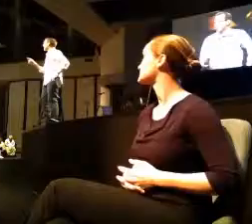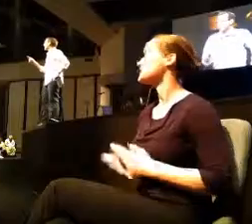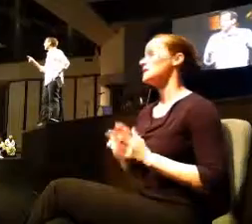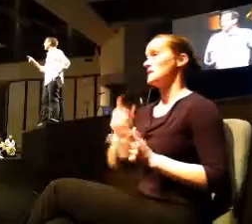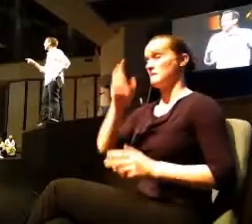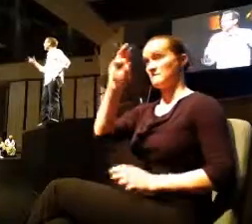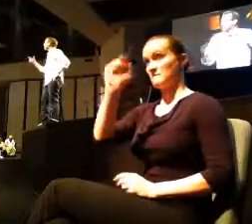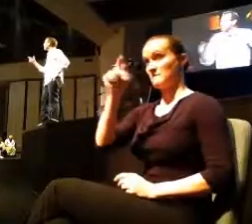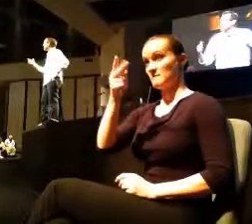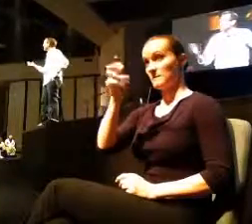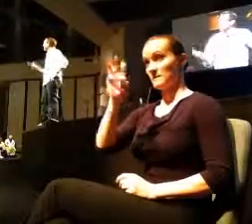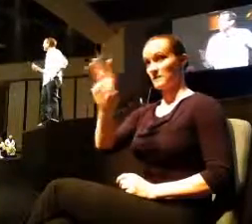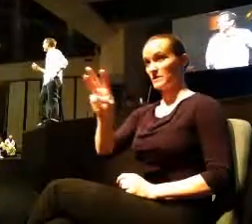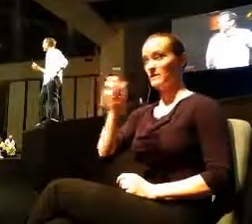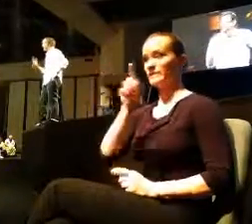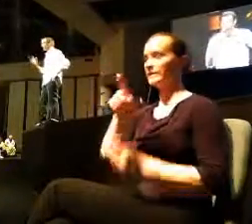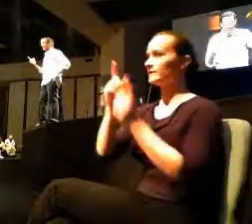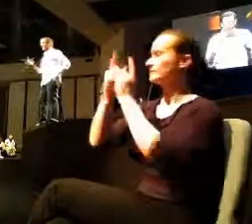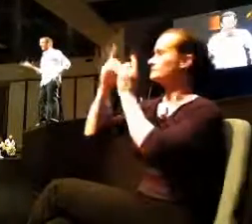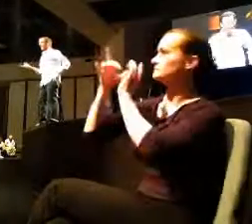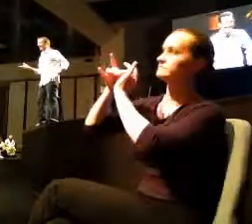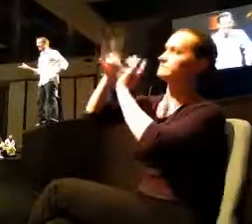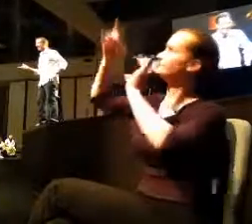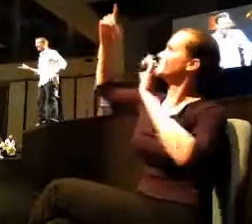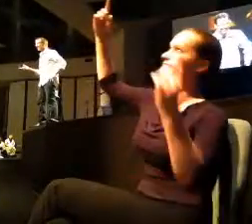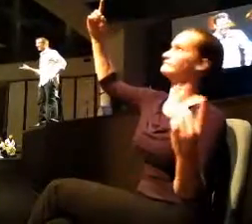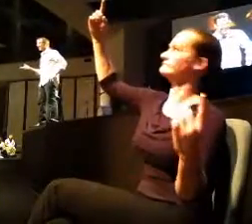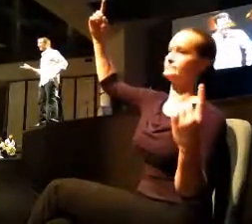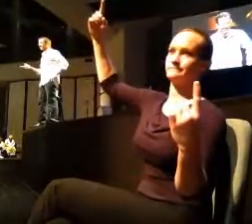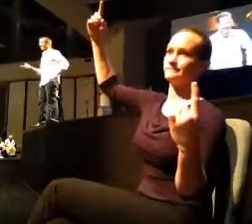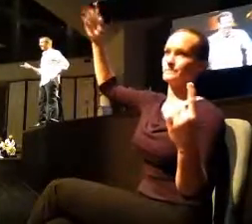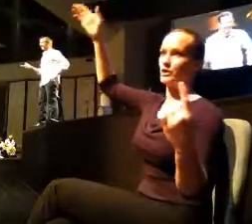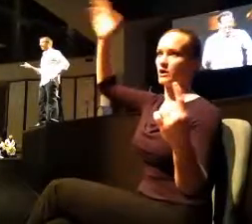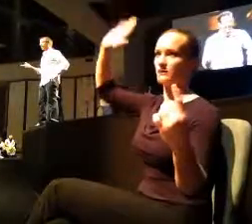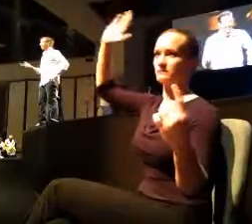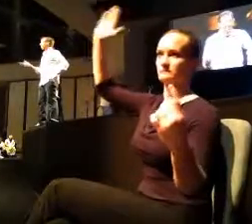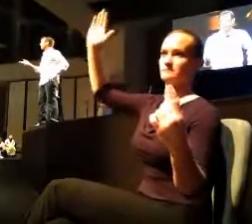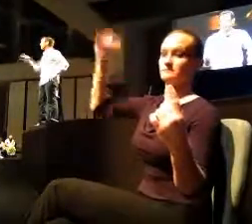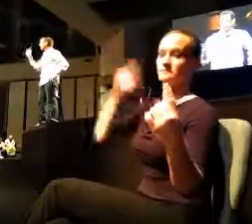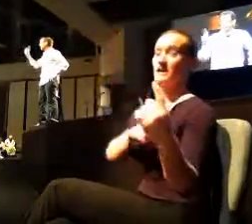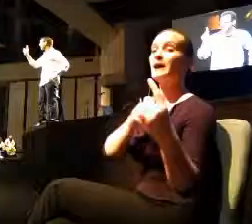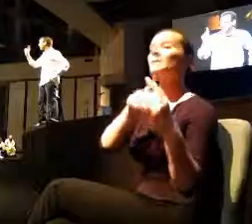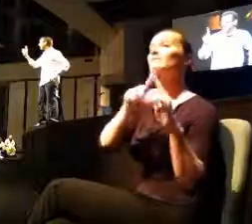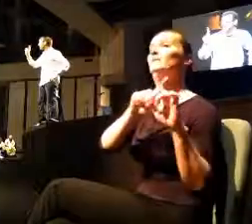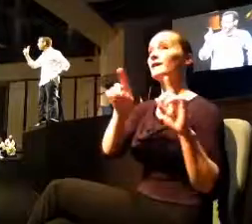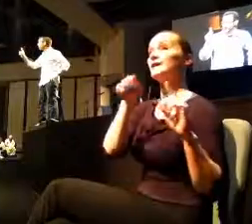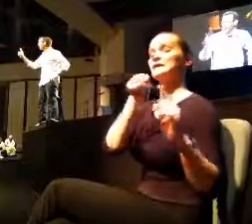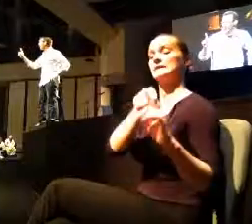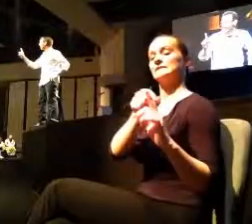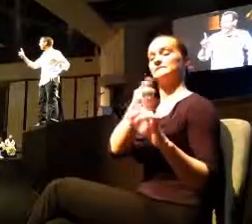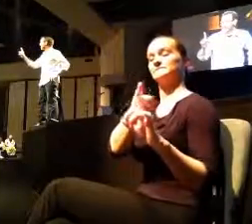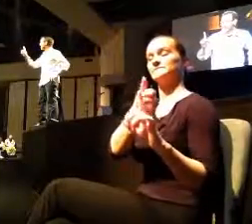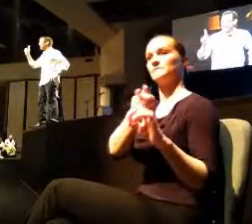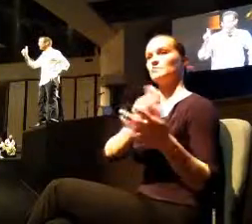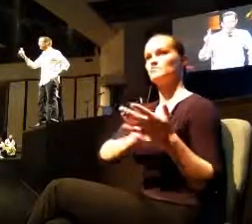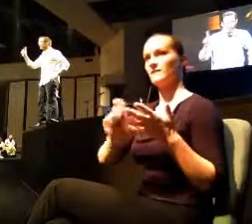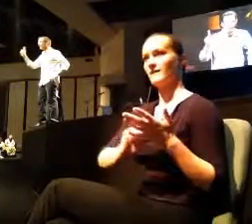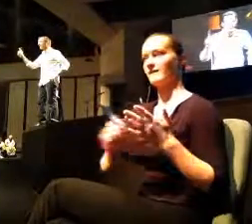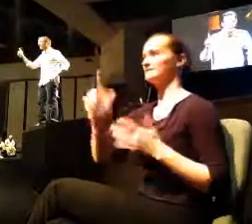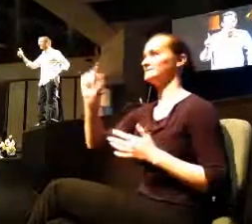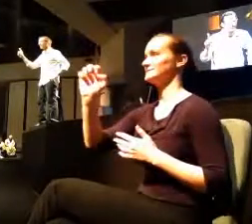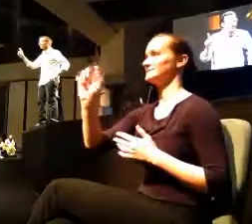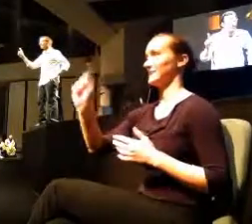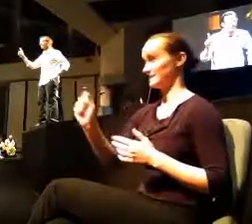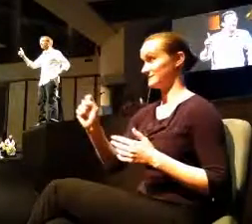God, but ends up being a guy that writes a text that becomes the very first book in the